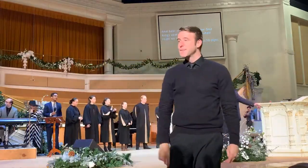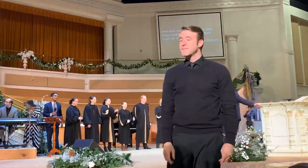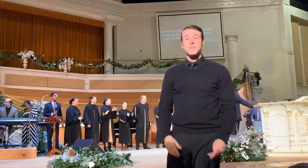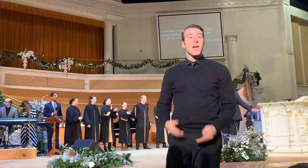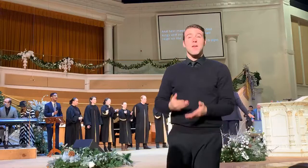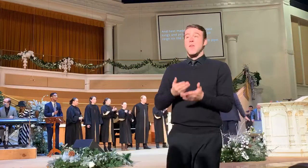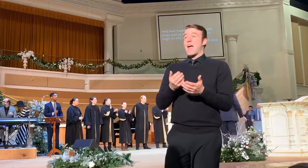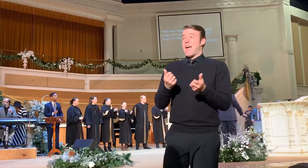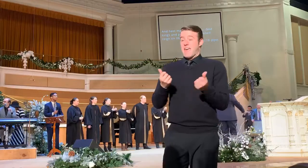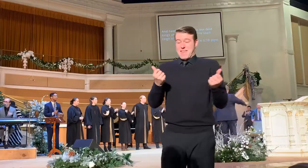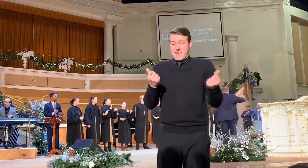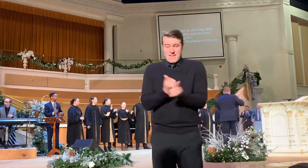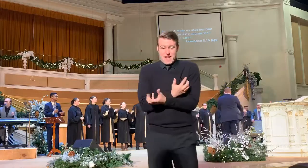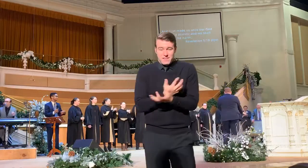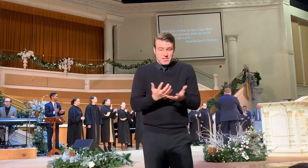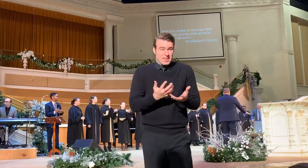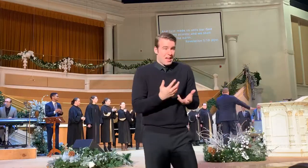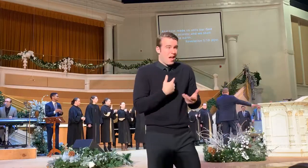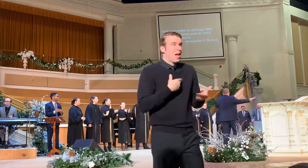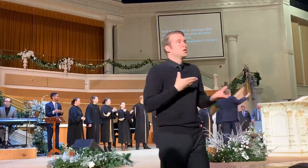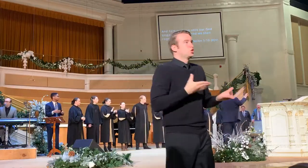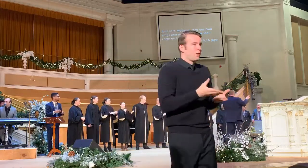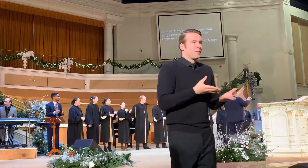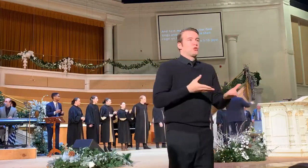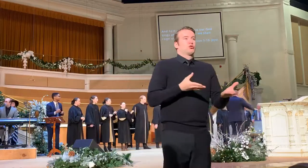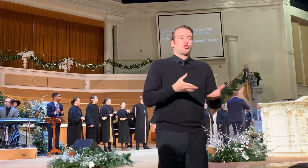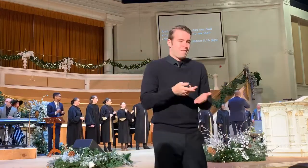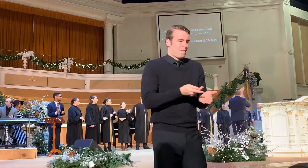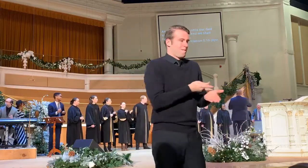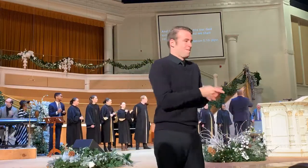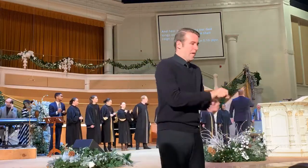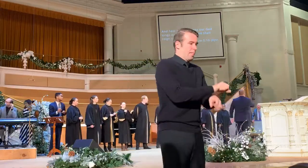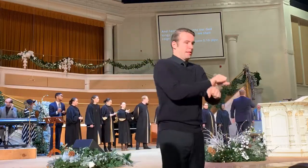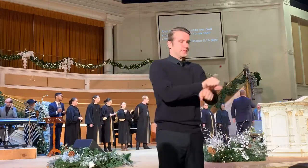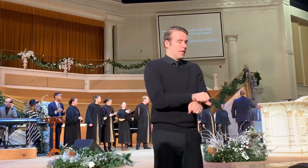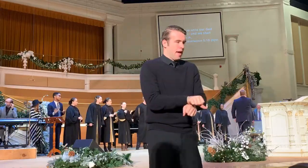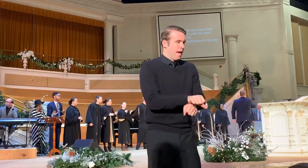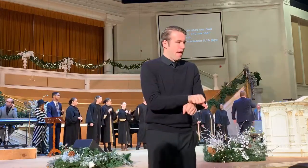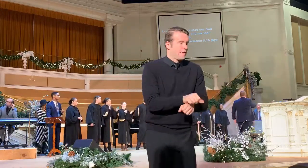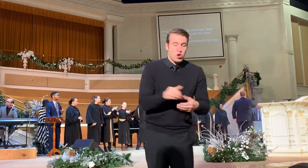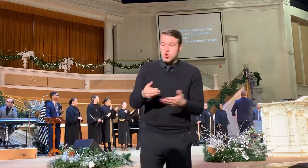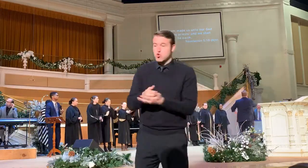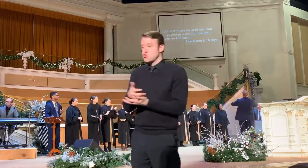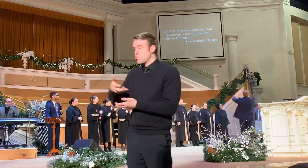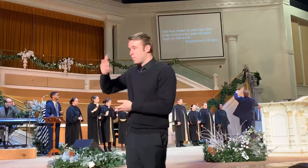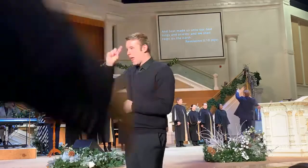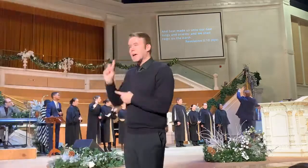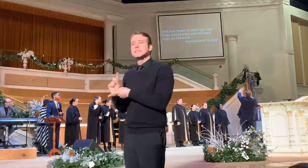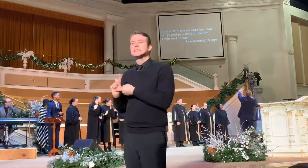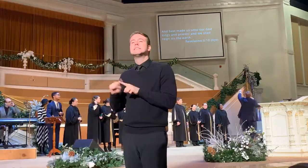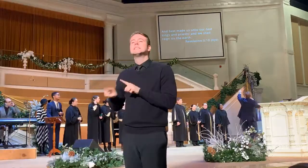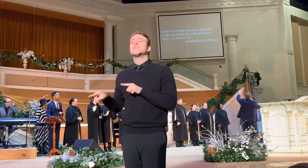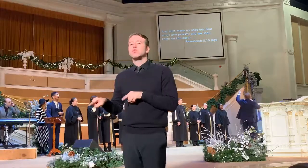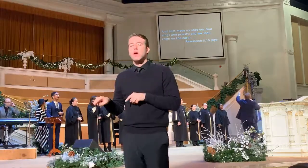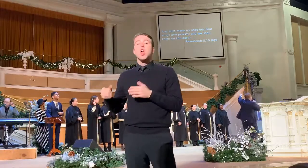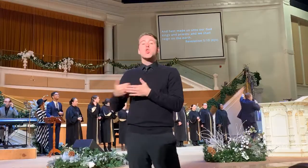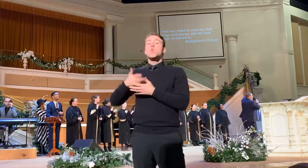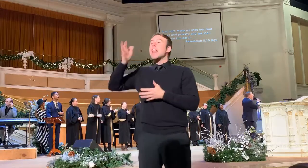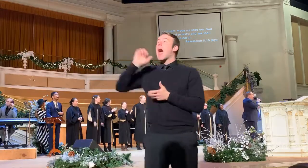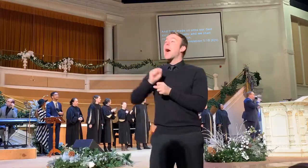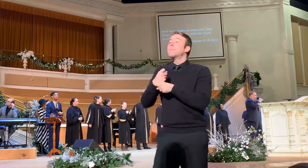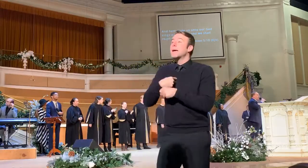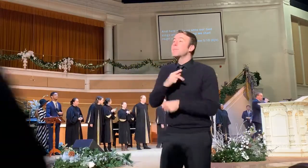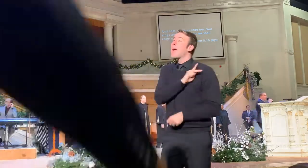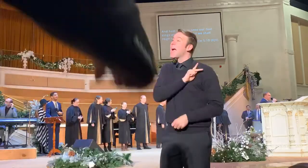When everything else wanted to make me a servant, wanted to make me a slave, this new line of the tribe of Judah made me a